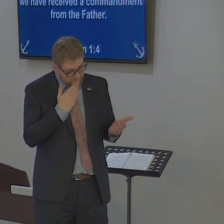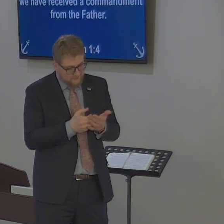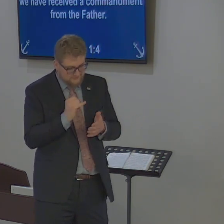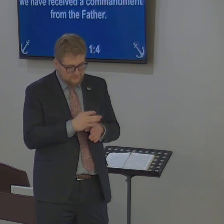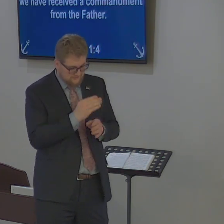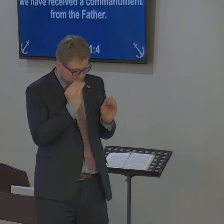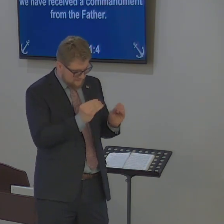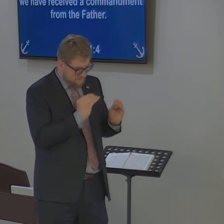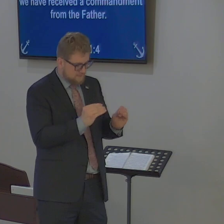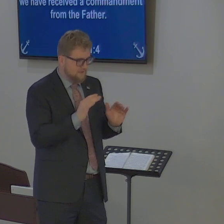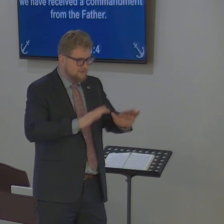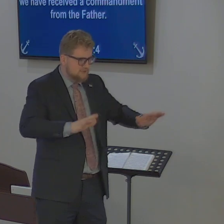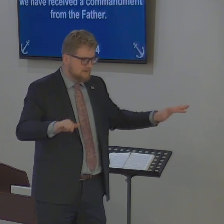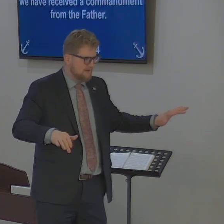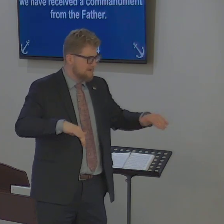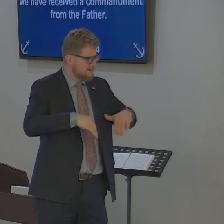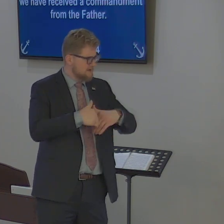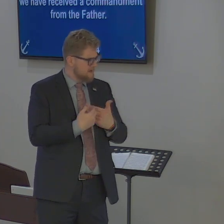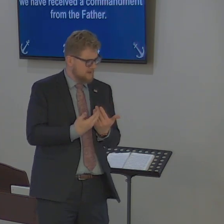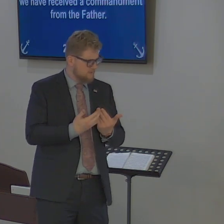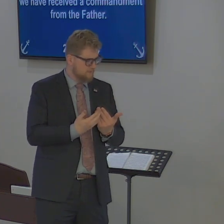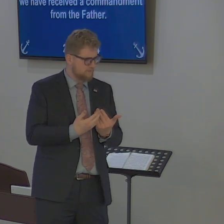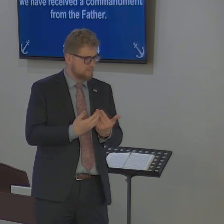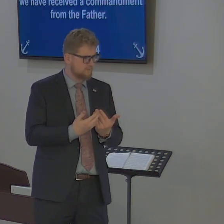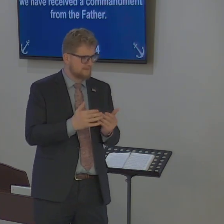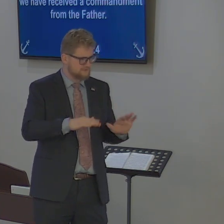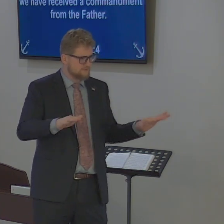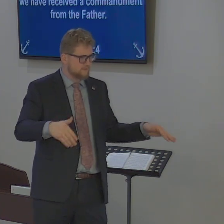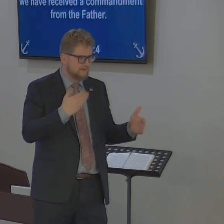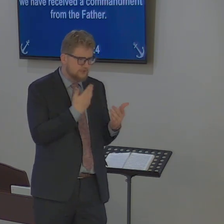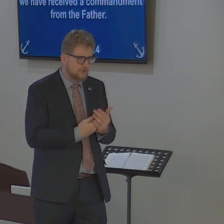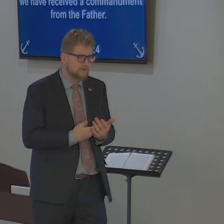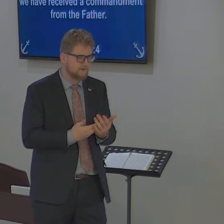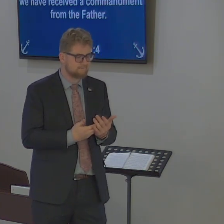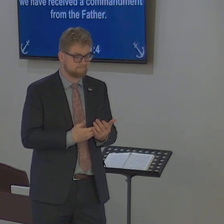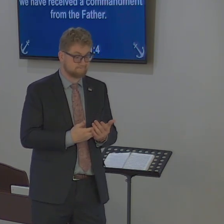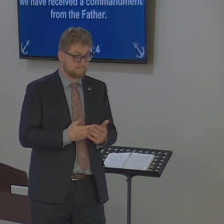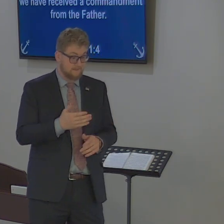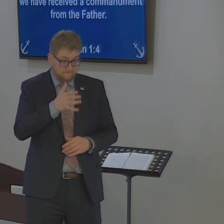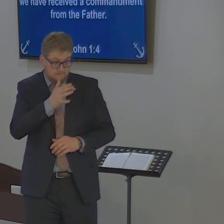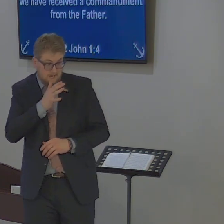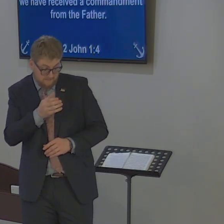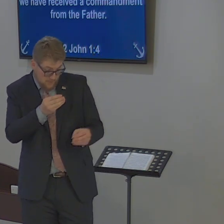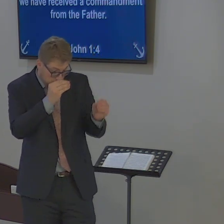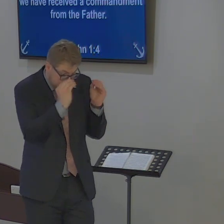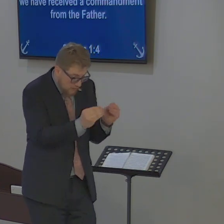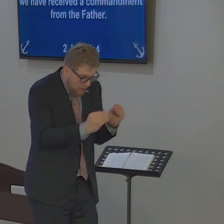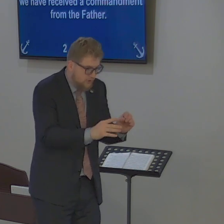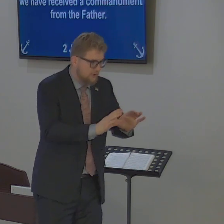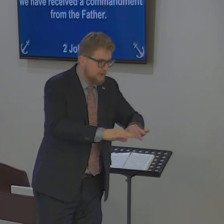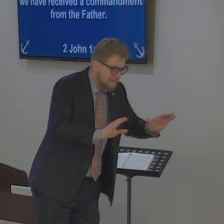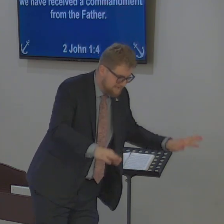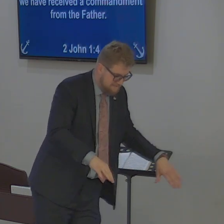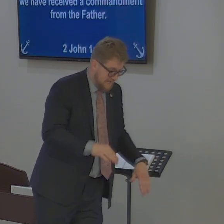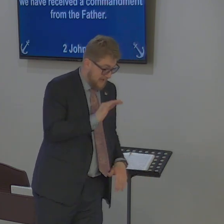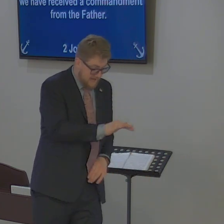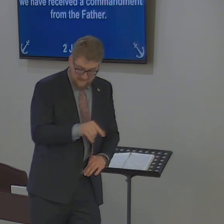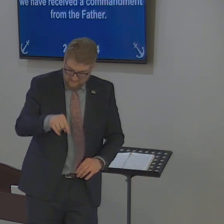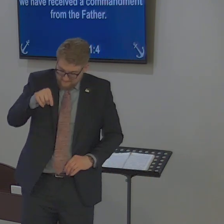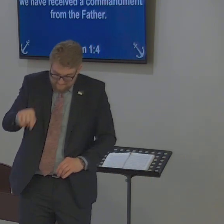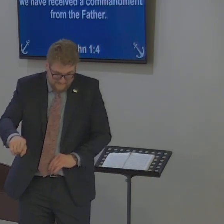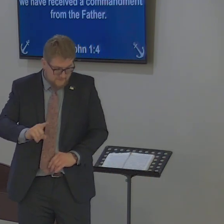how do you think her children picked it up? She taught them. She believed the truth wholeheartedly. She taught her children to understand what the truth